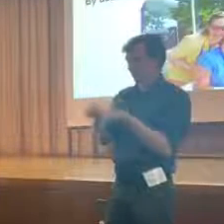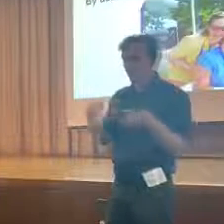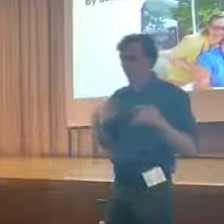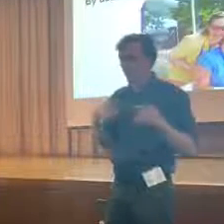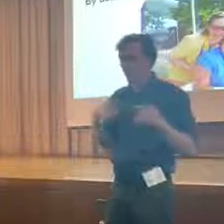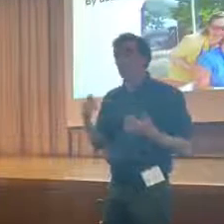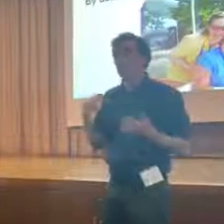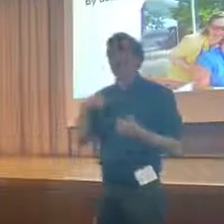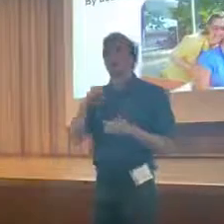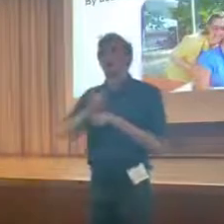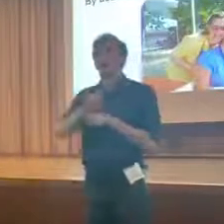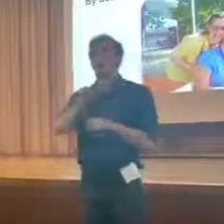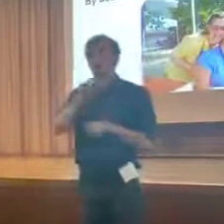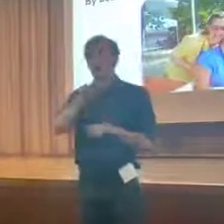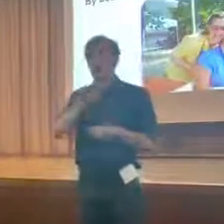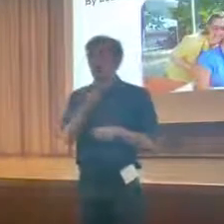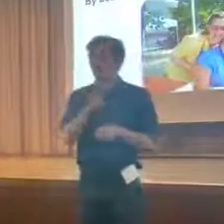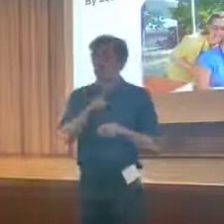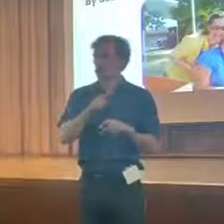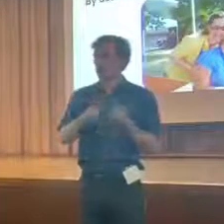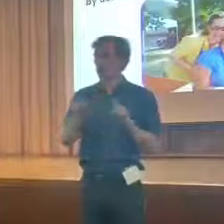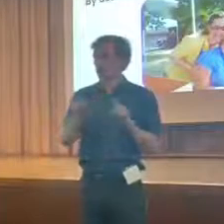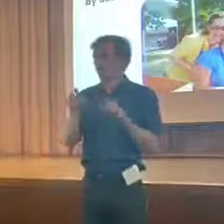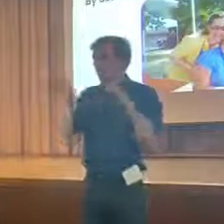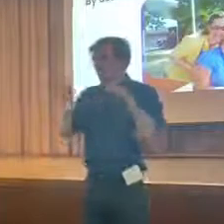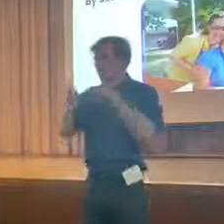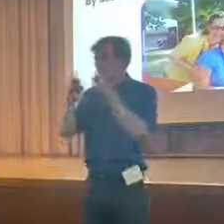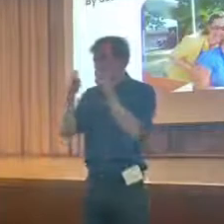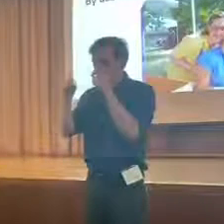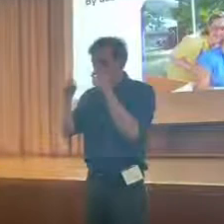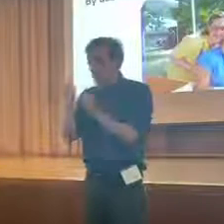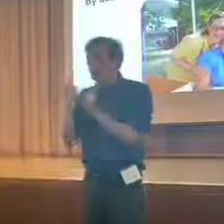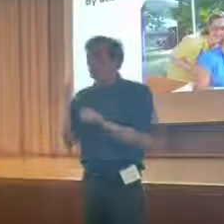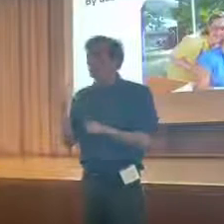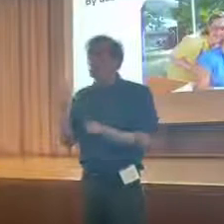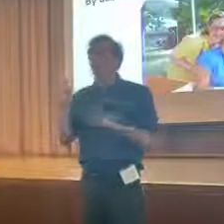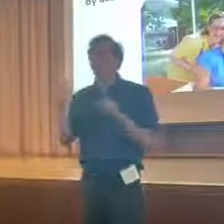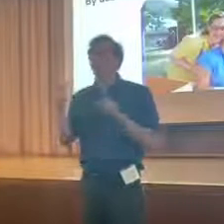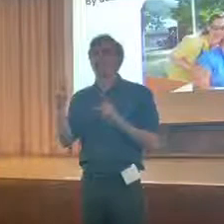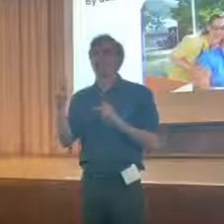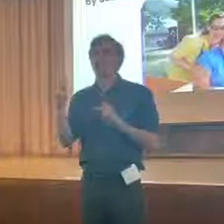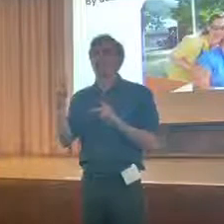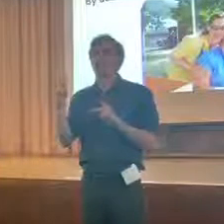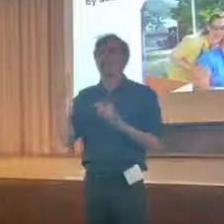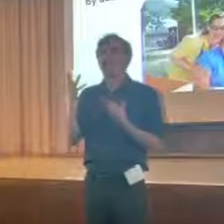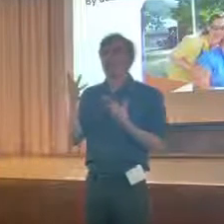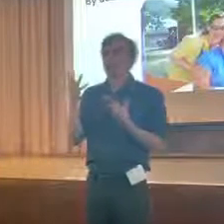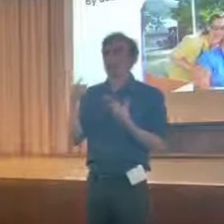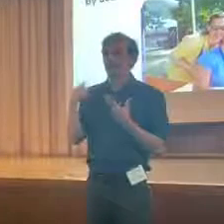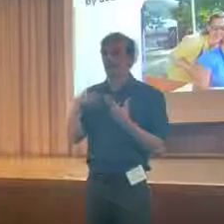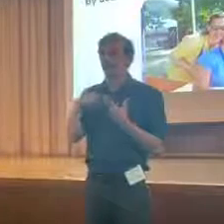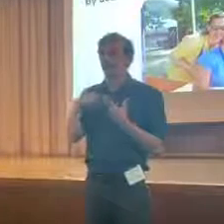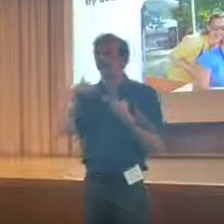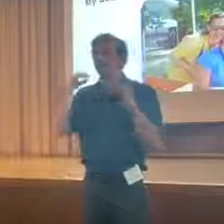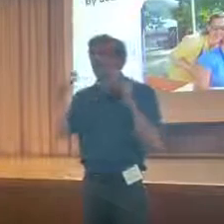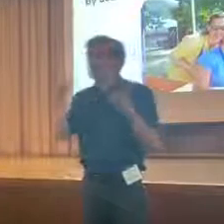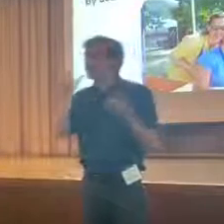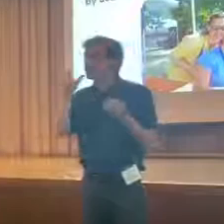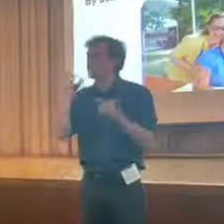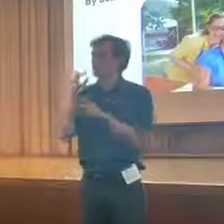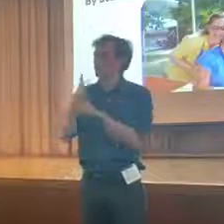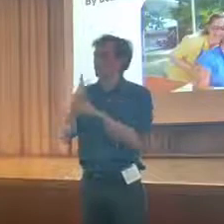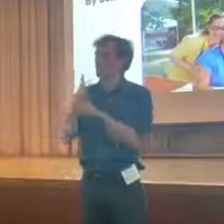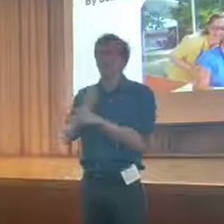me and said, we've had budget cuts, we've got nobody to keep up the website, we need somebody to do that. You've